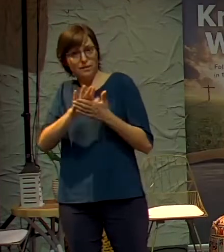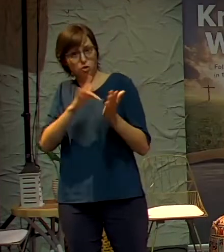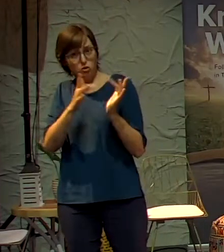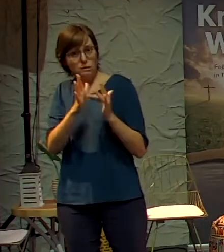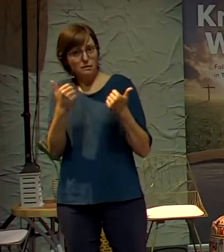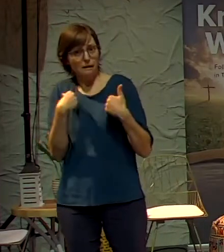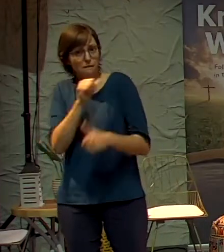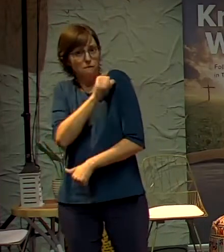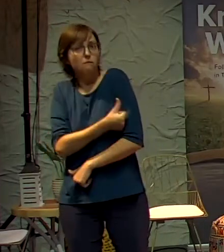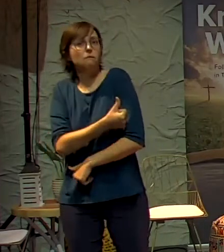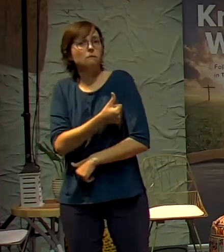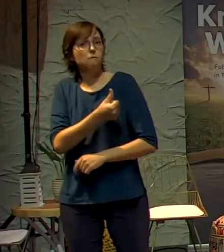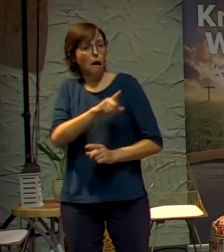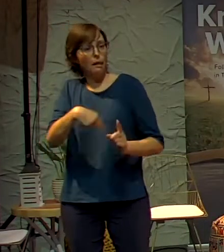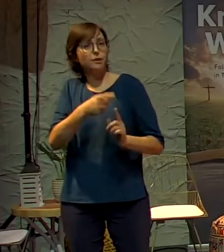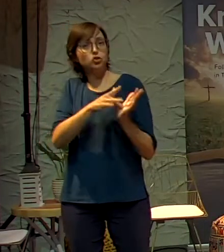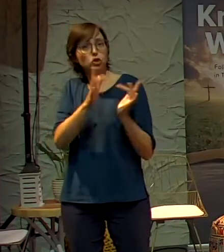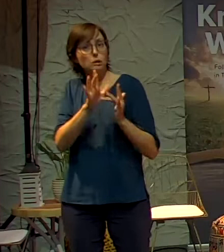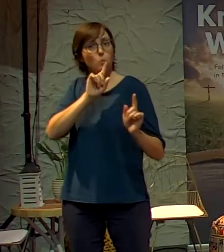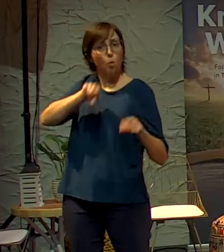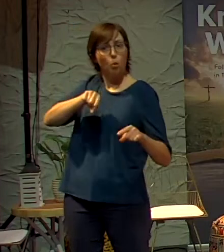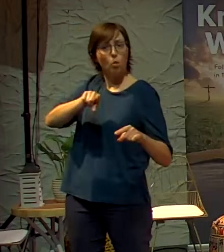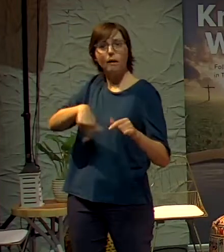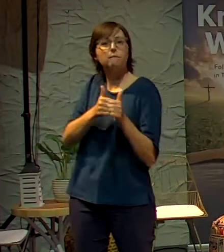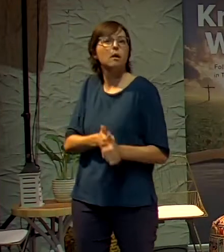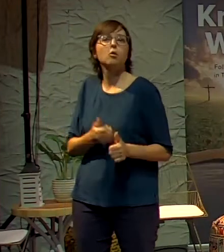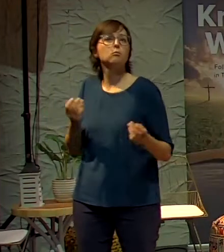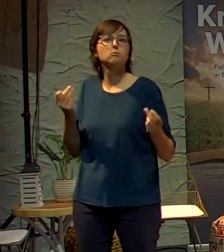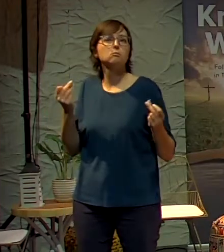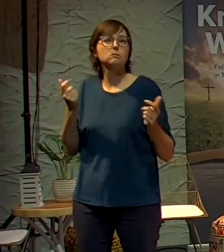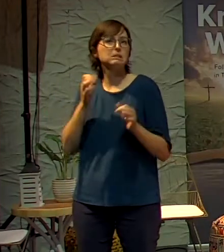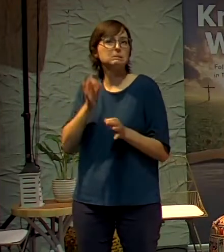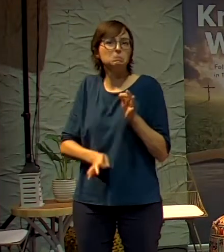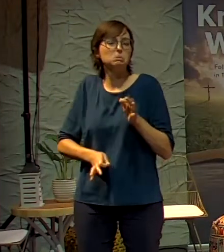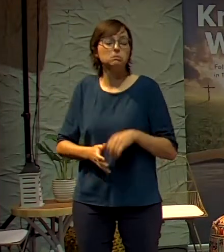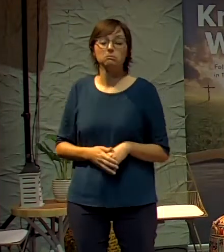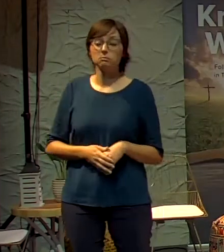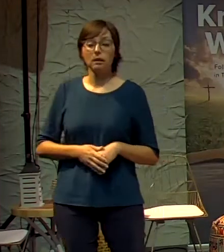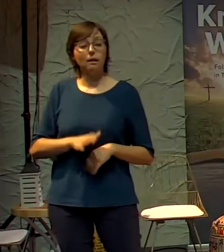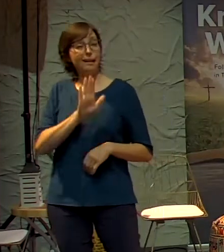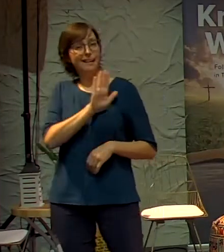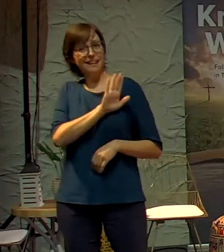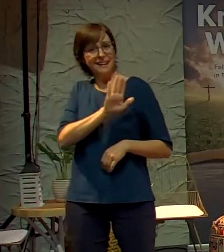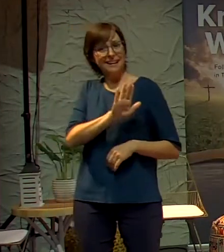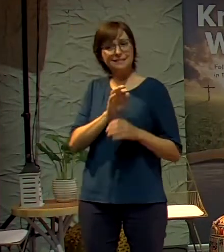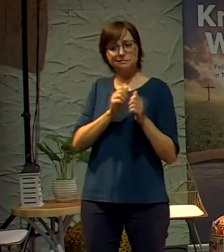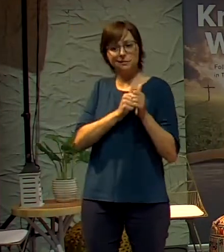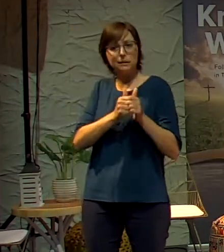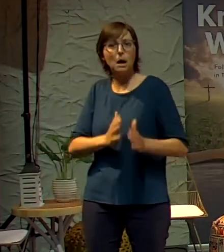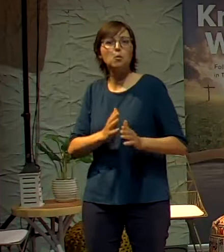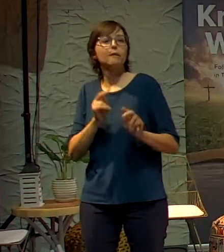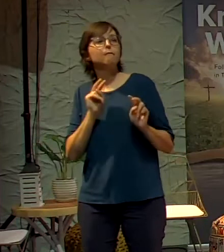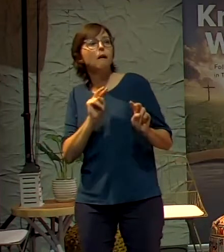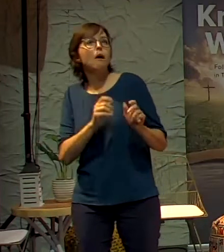expects Jesus to give an order and for the order to be obeyed. And then his very disciples who follow him around and see miracles and see him